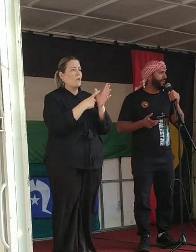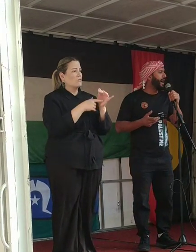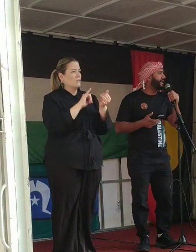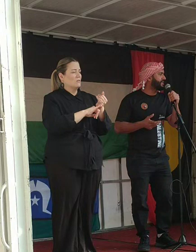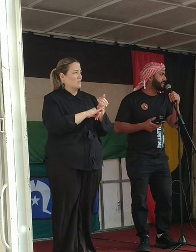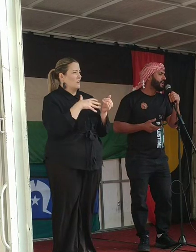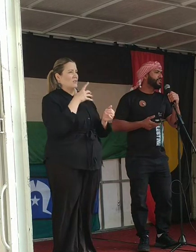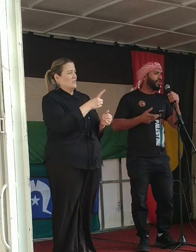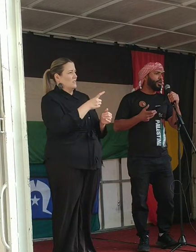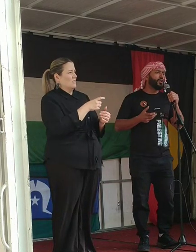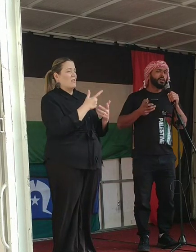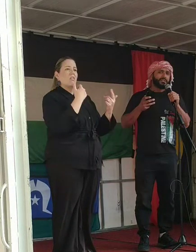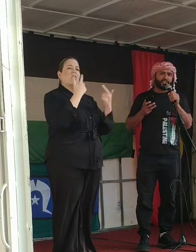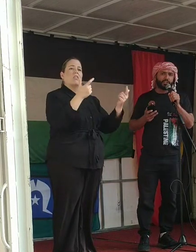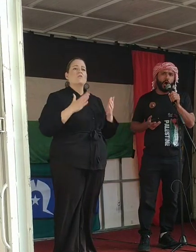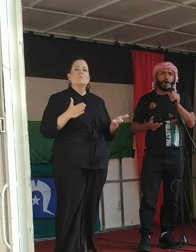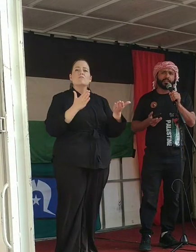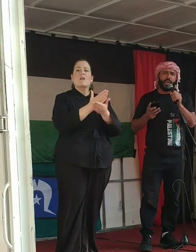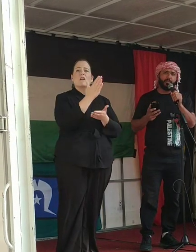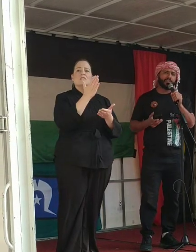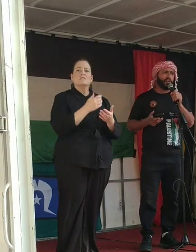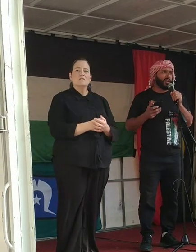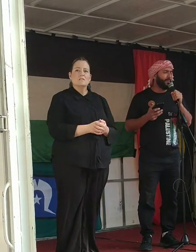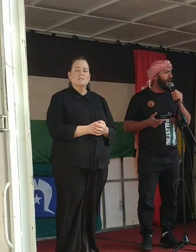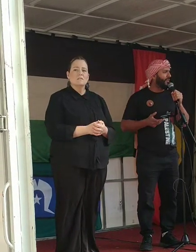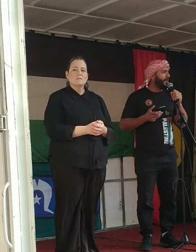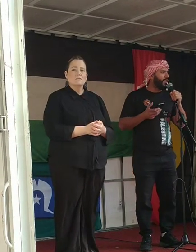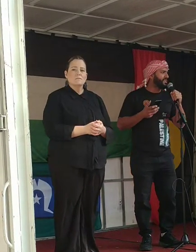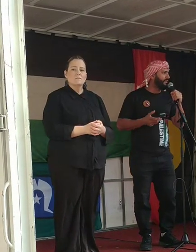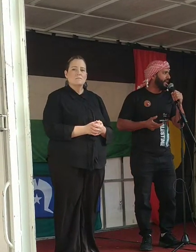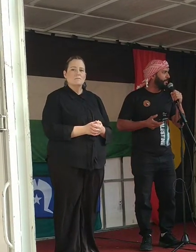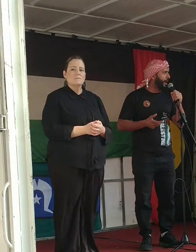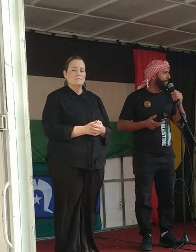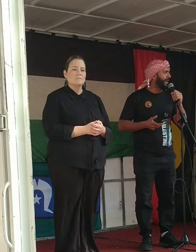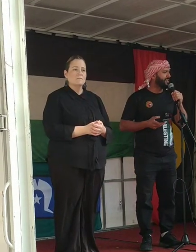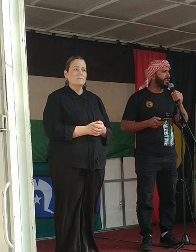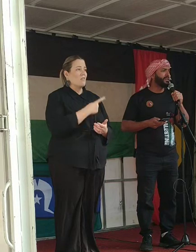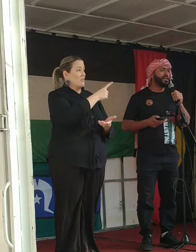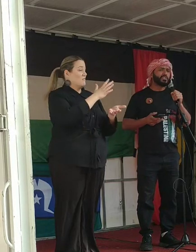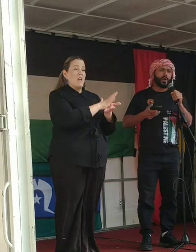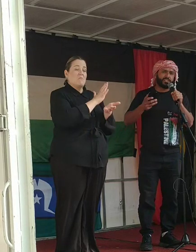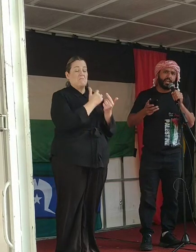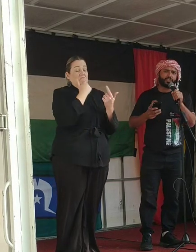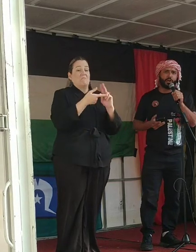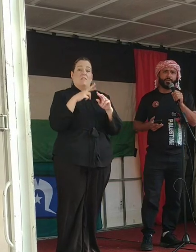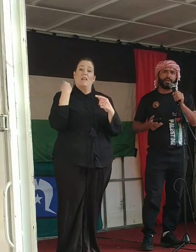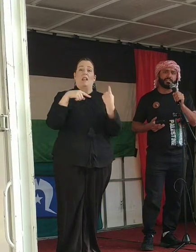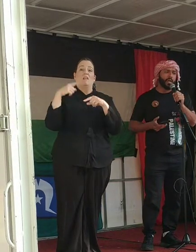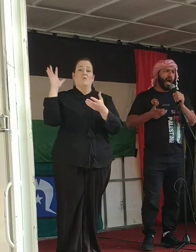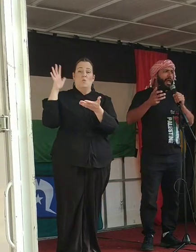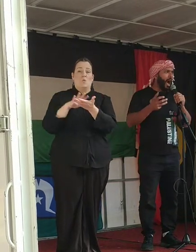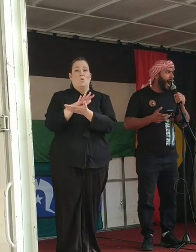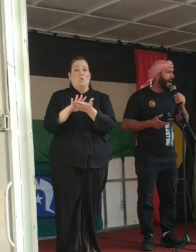human rights to distort the image of a civilian population, twist their